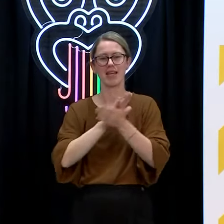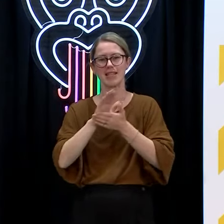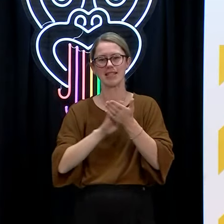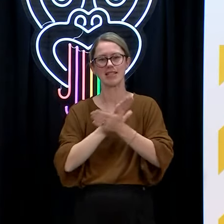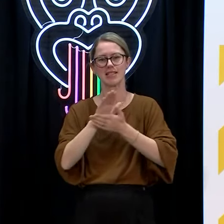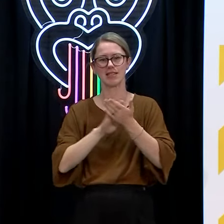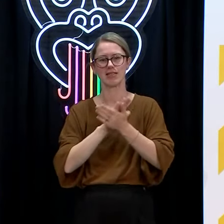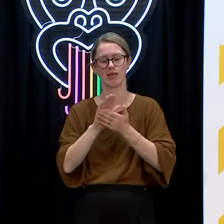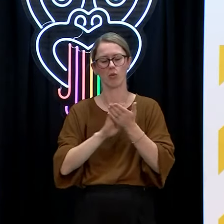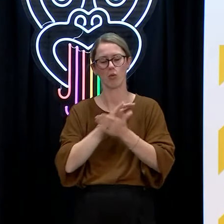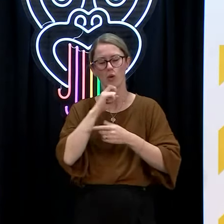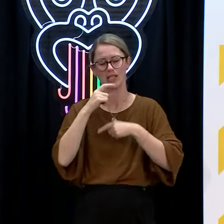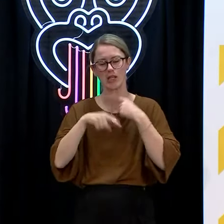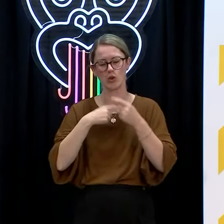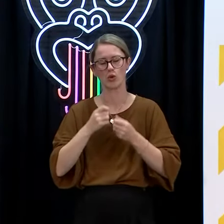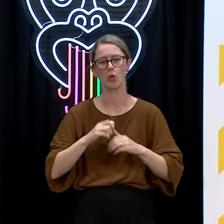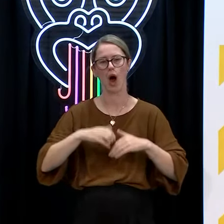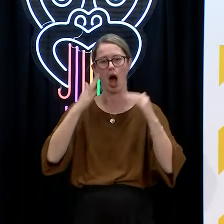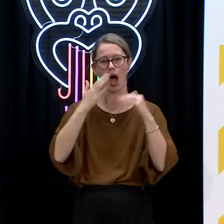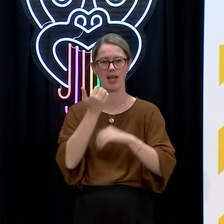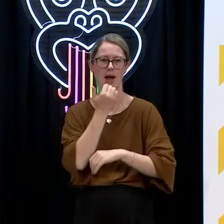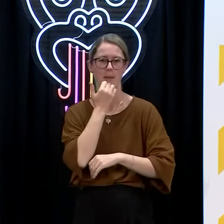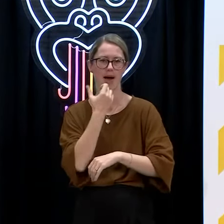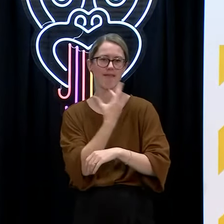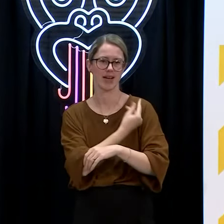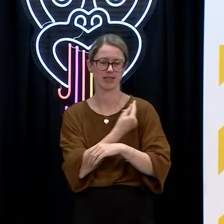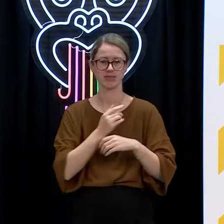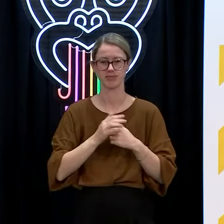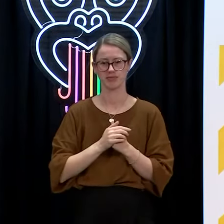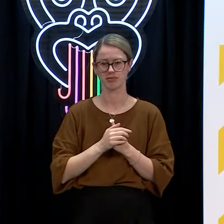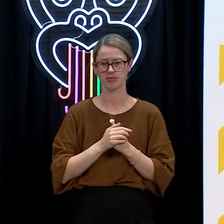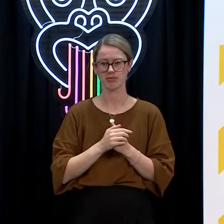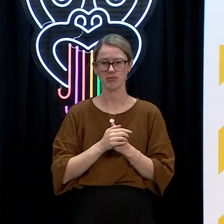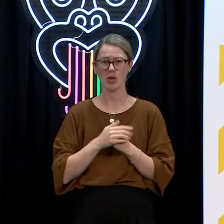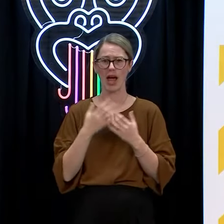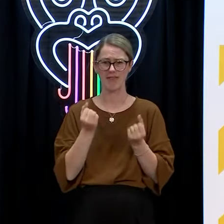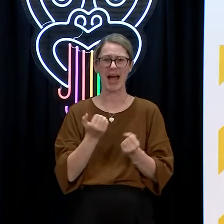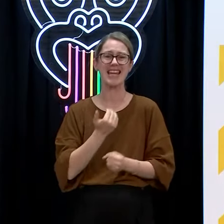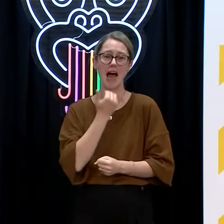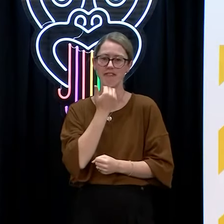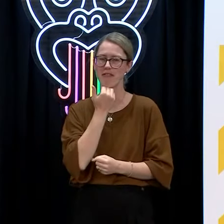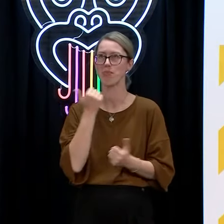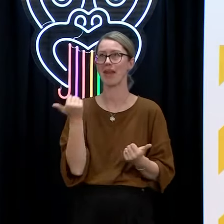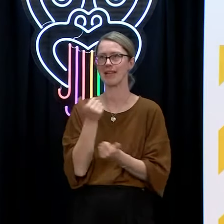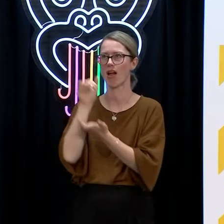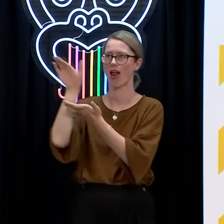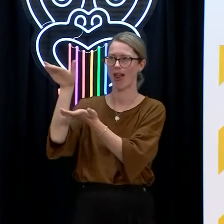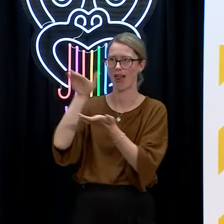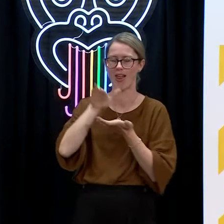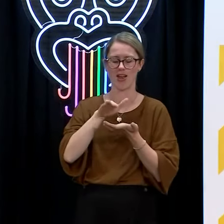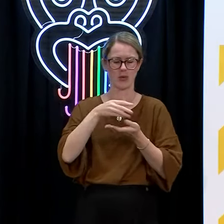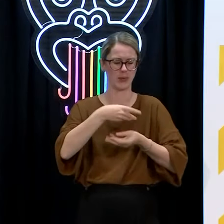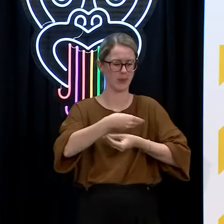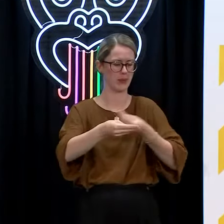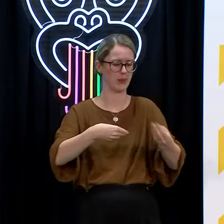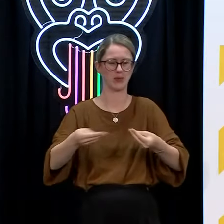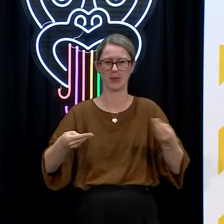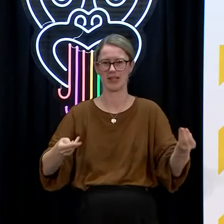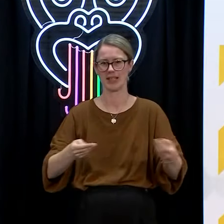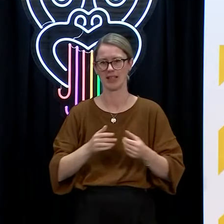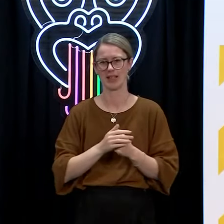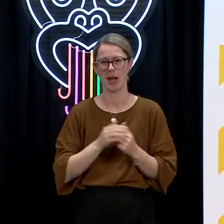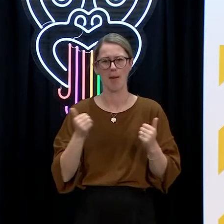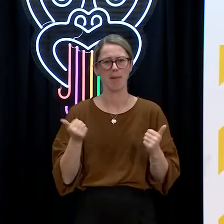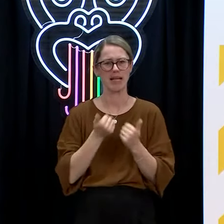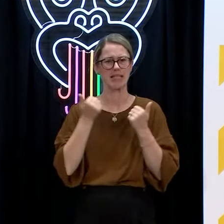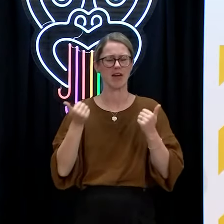of vaccine delivery in New Zealand. There is no risk around supply now. We have got plenty of vaccines available. We've got plenty